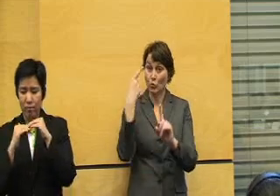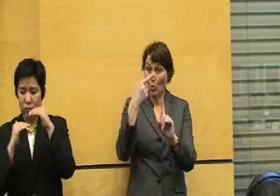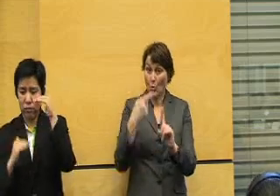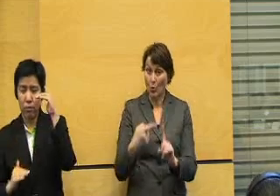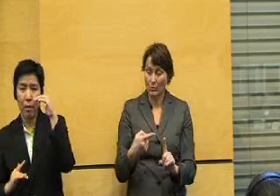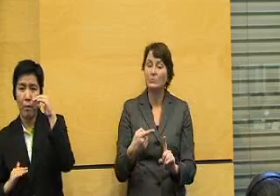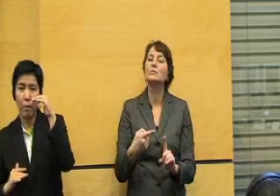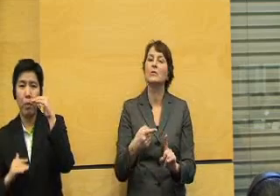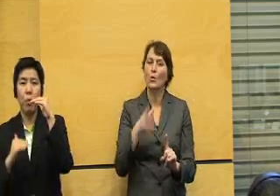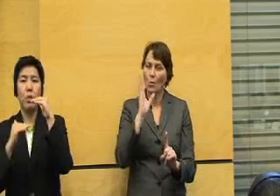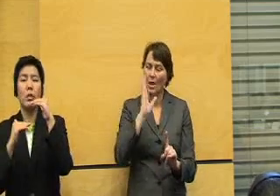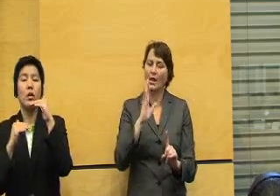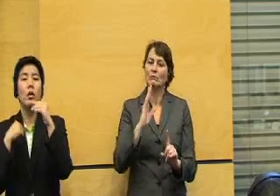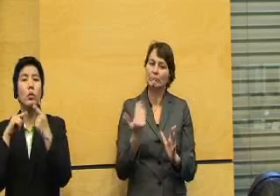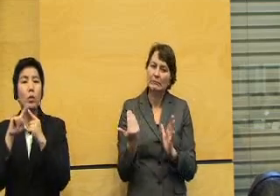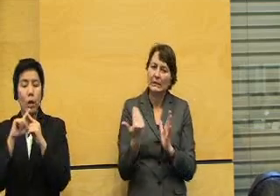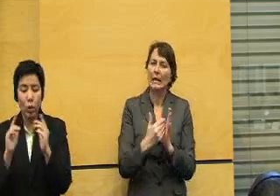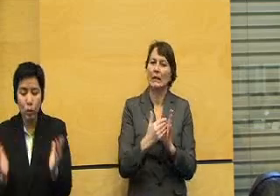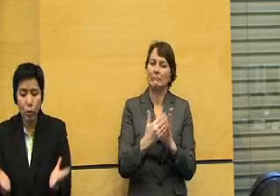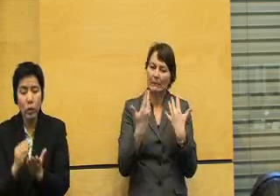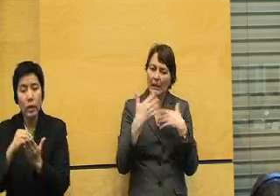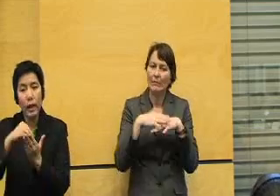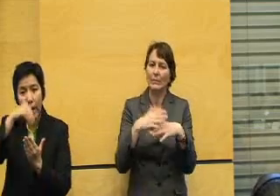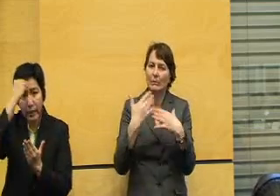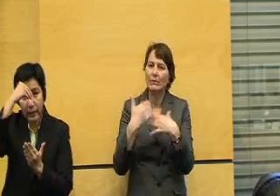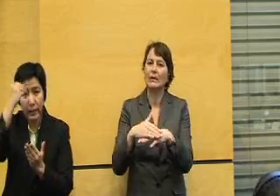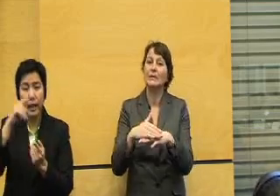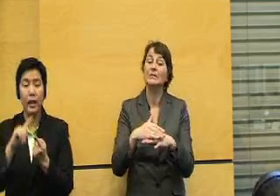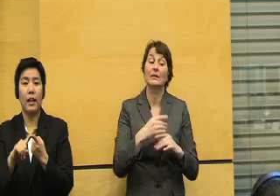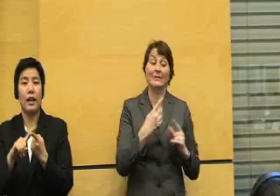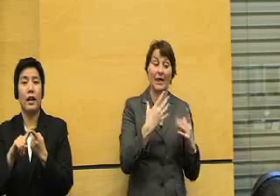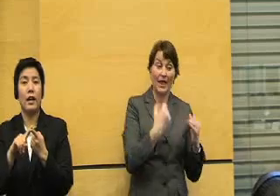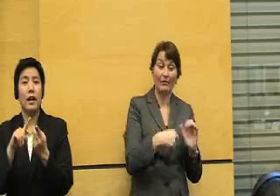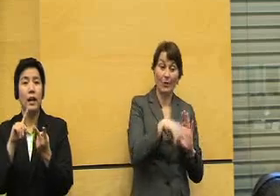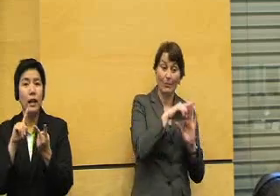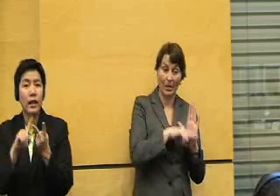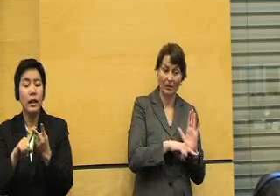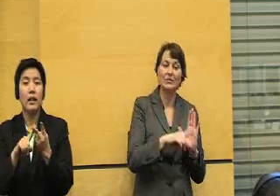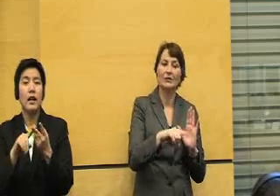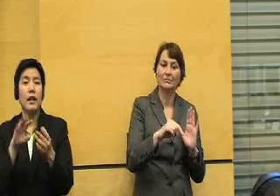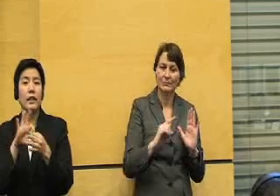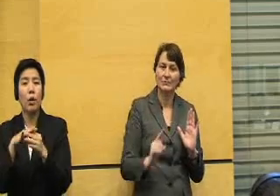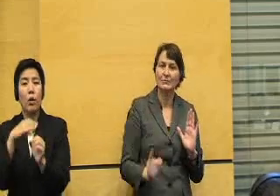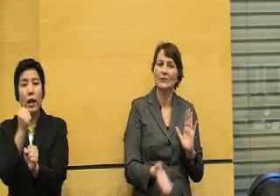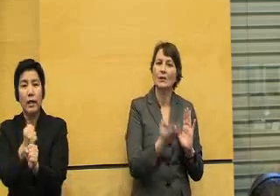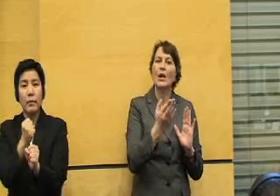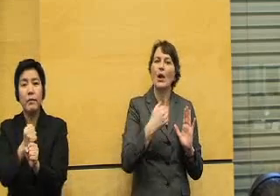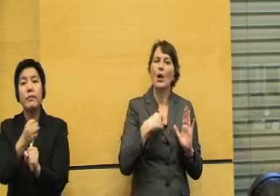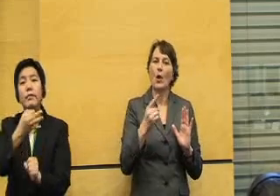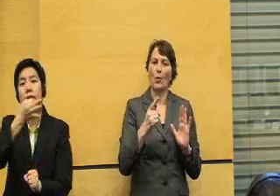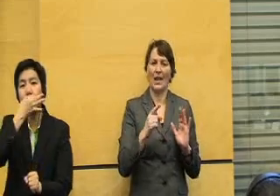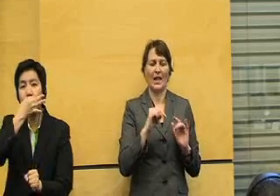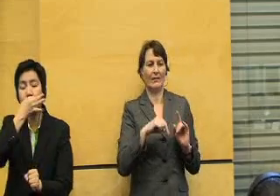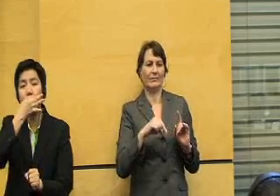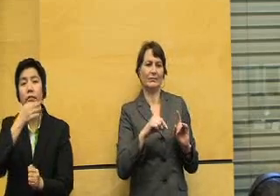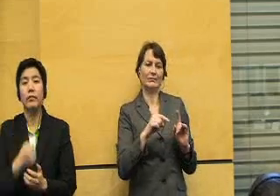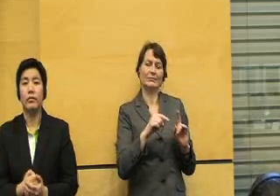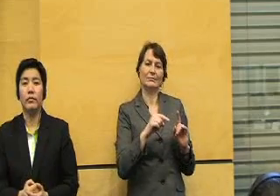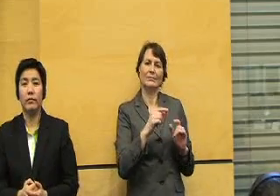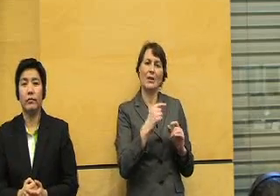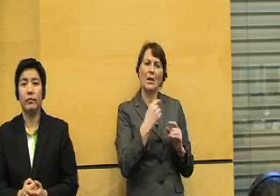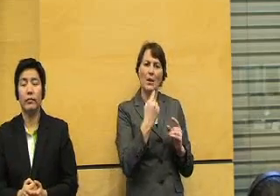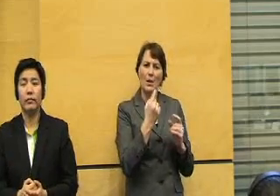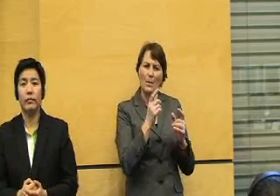continue to implement development policy in a way that helps narrowing gaps among people